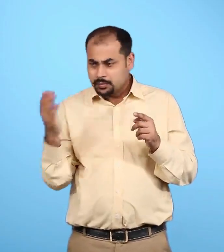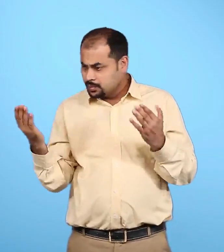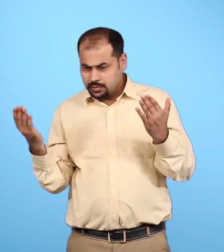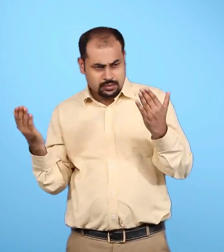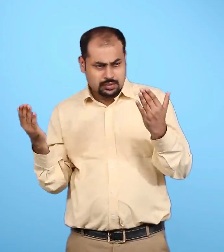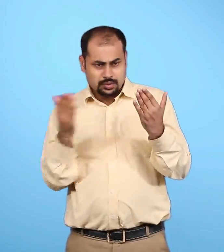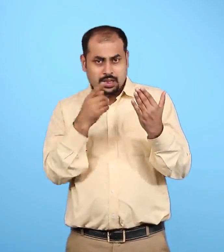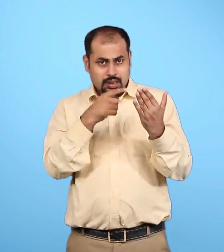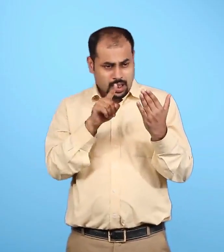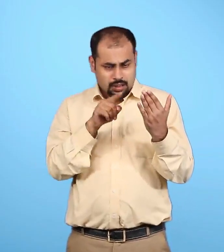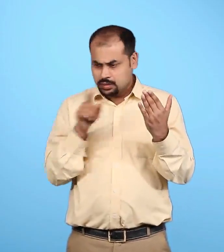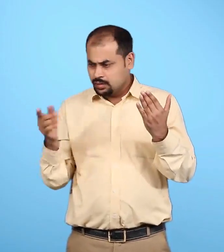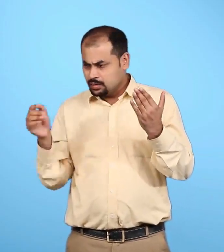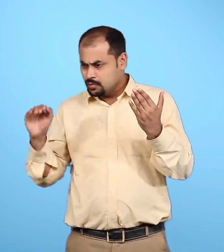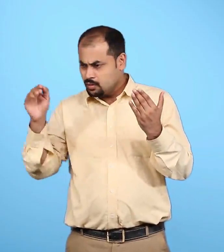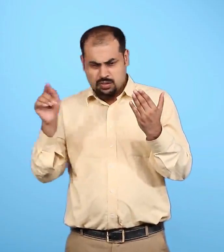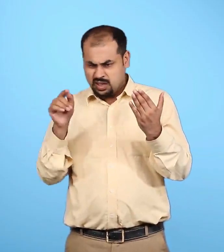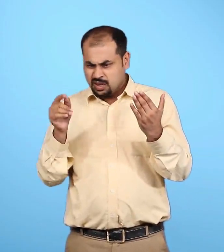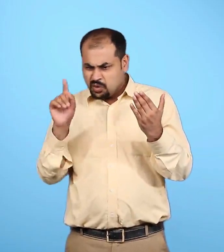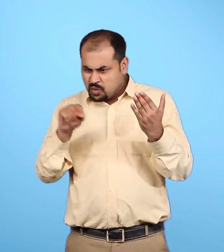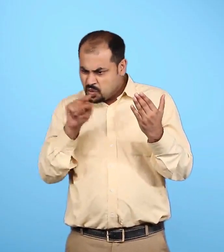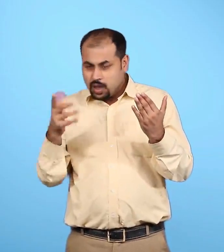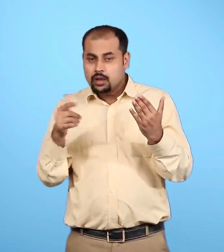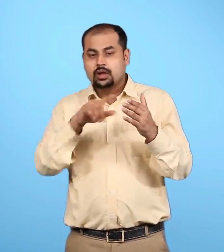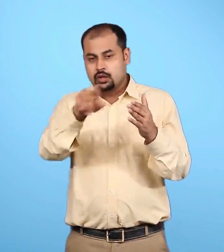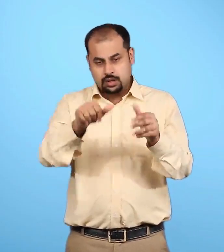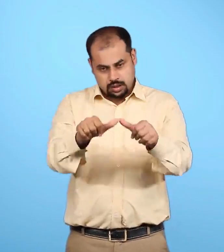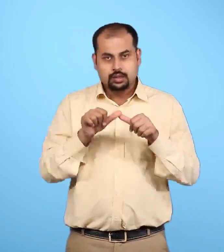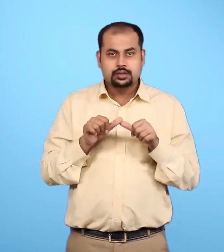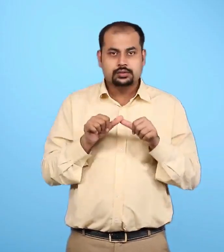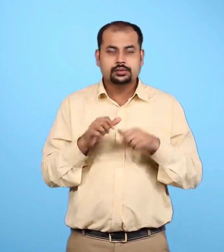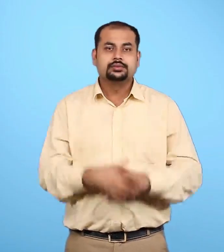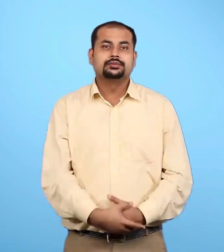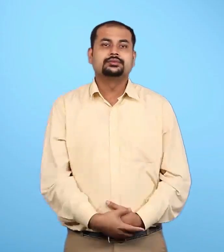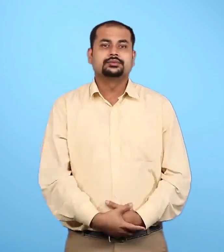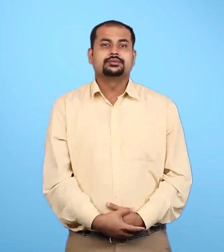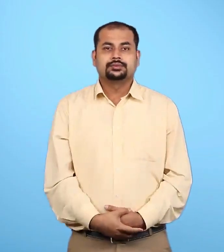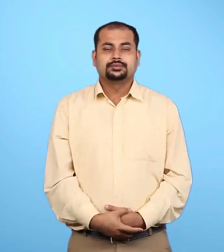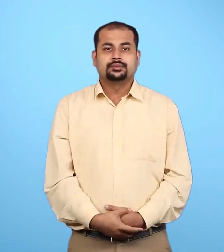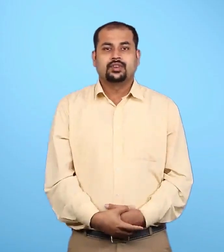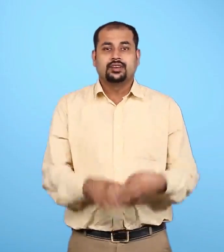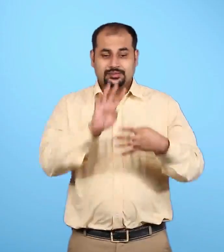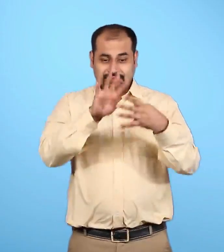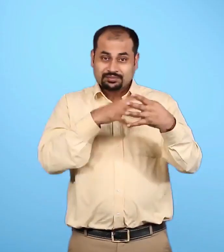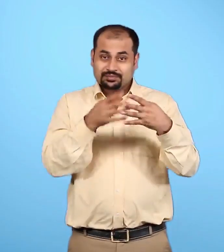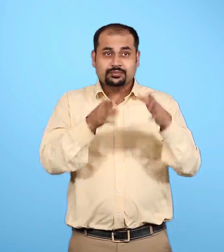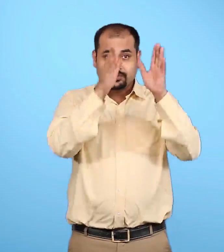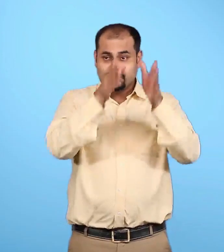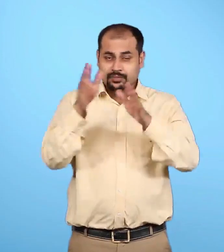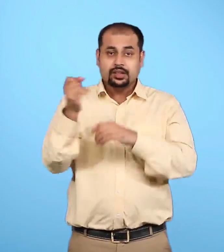and check from the table if he has marked the dots correctly. We have a table with